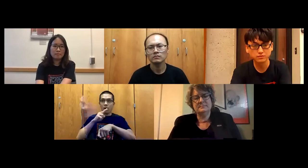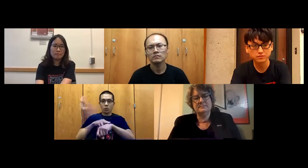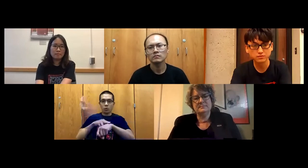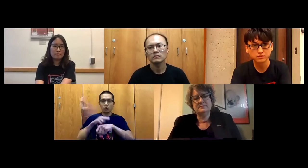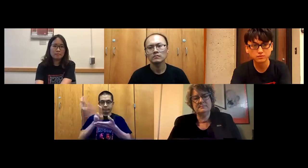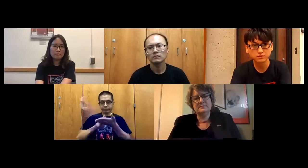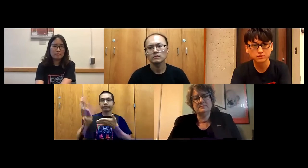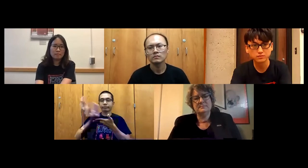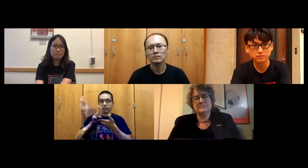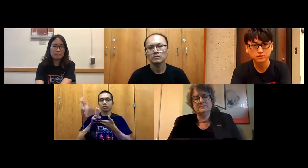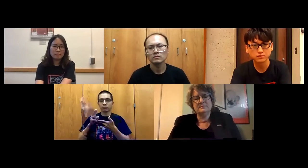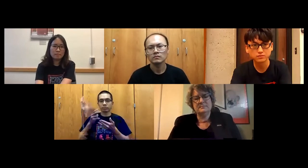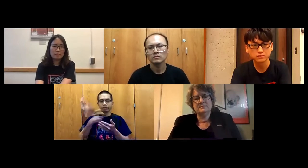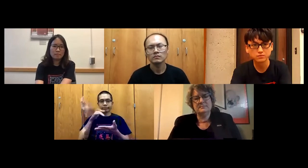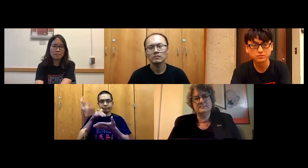university at